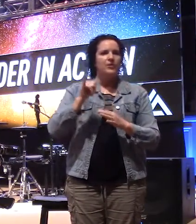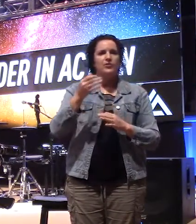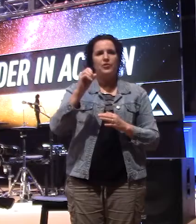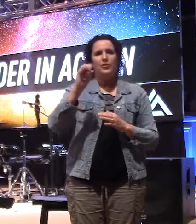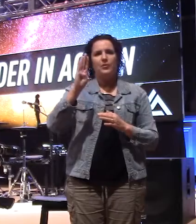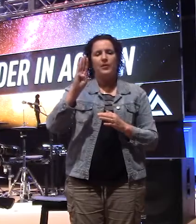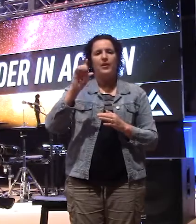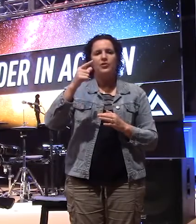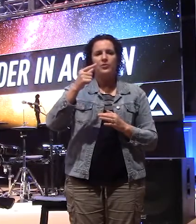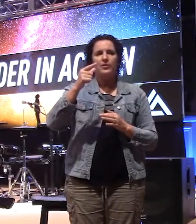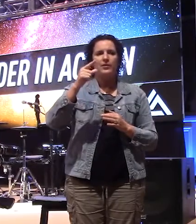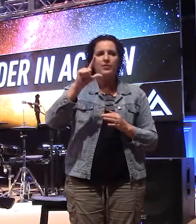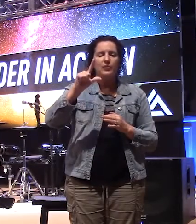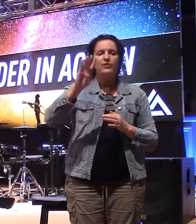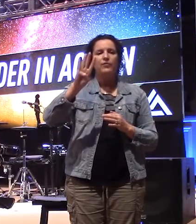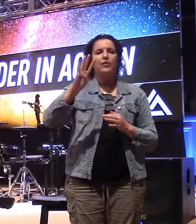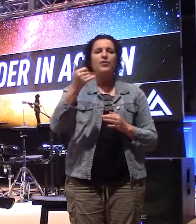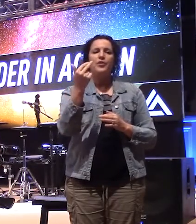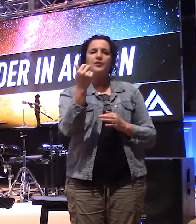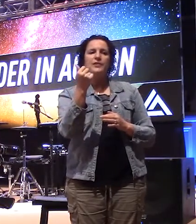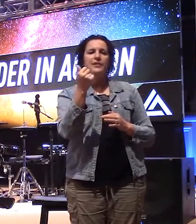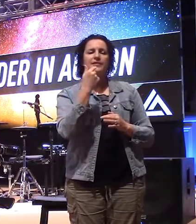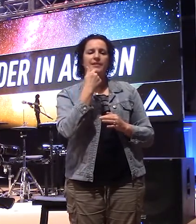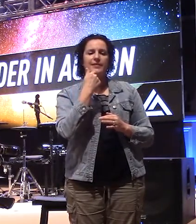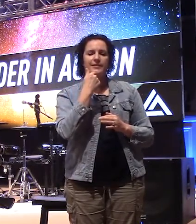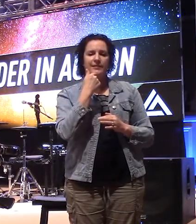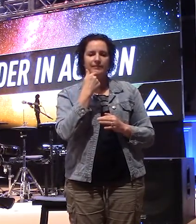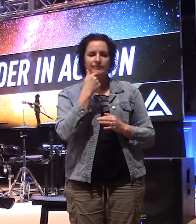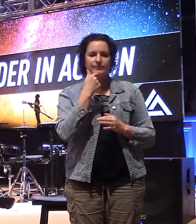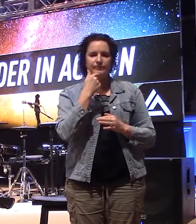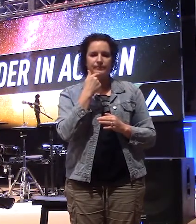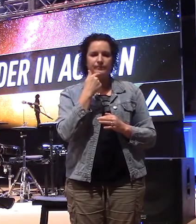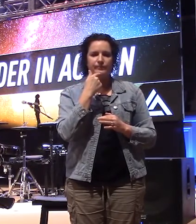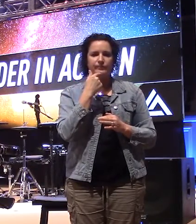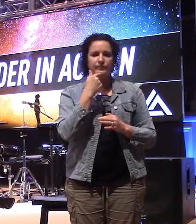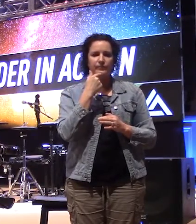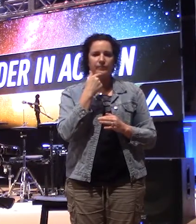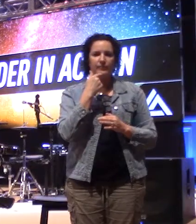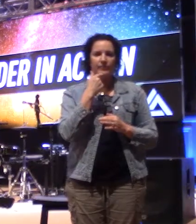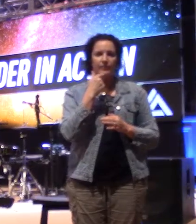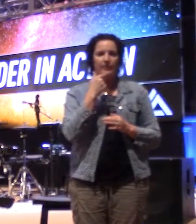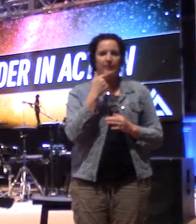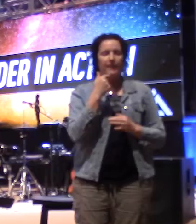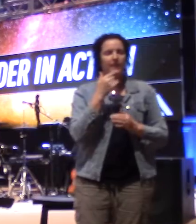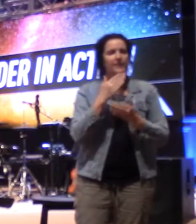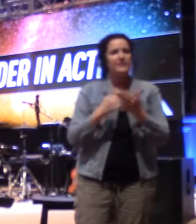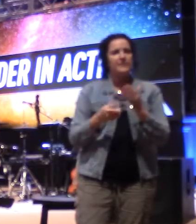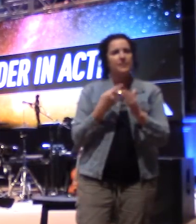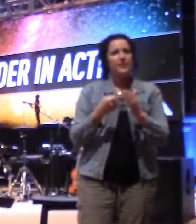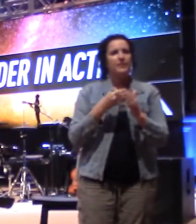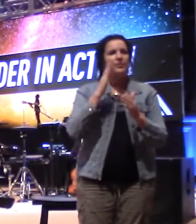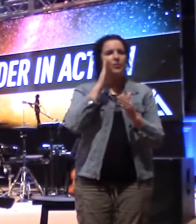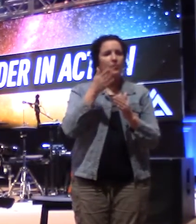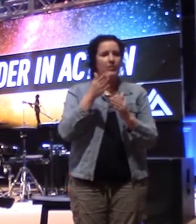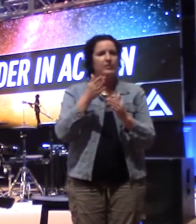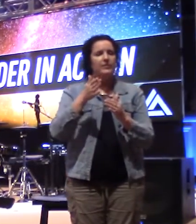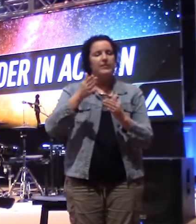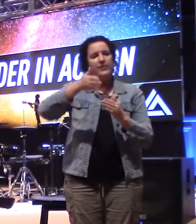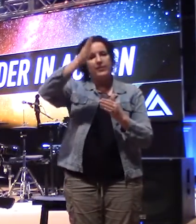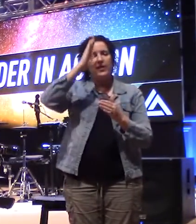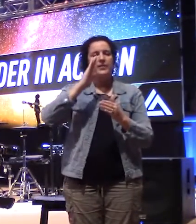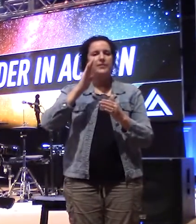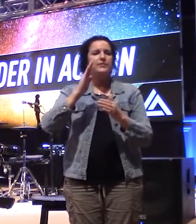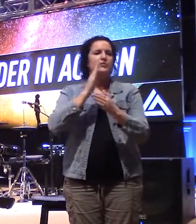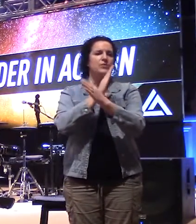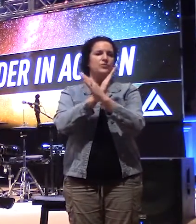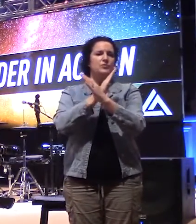some rebel against the light. They don't want to know its ways. I want to tell you something. Sometimes the will of God is restrictive. There are